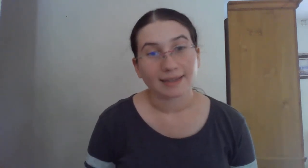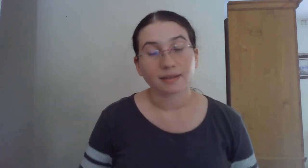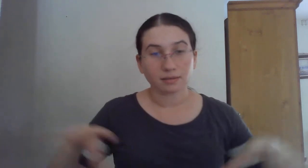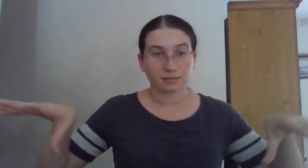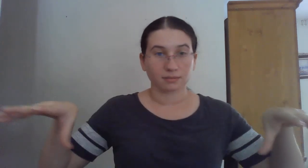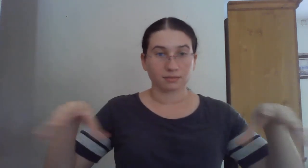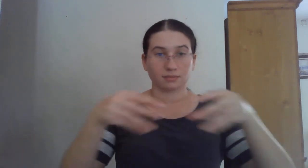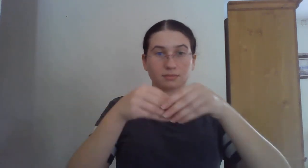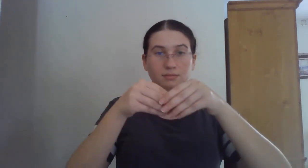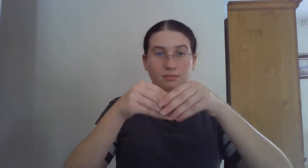Wedding,